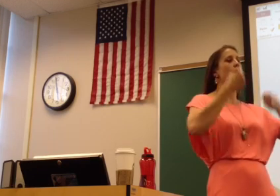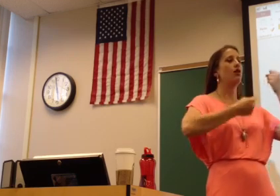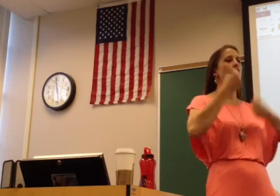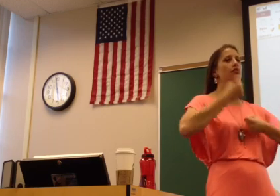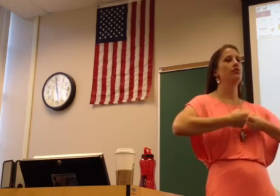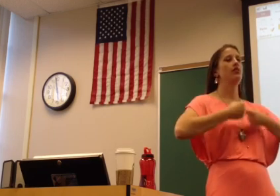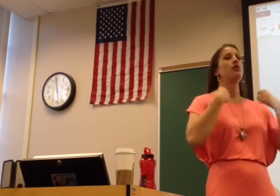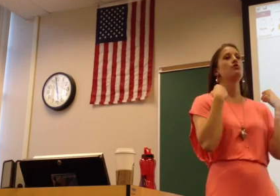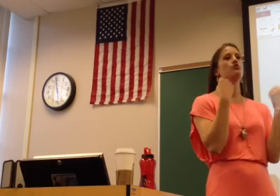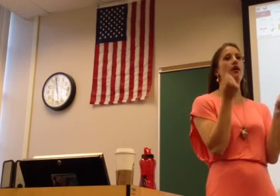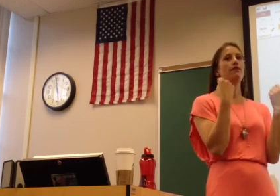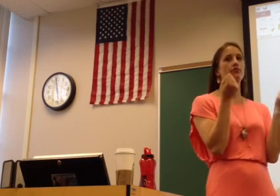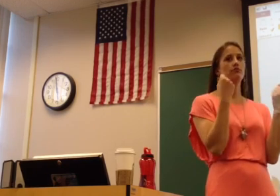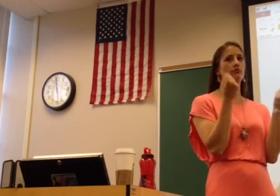car, drive.